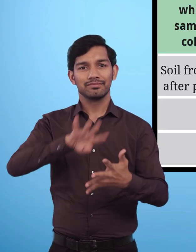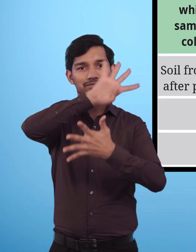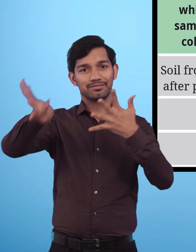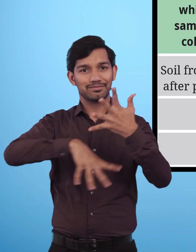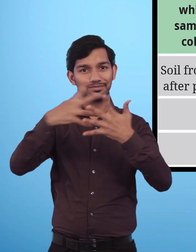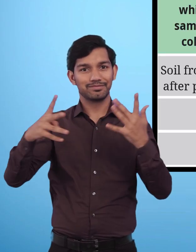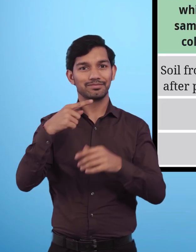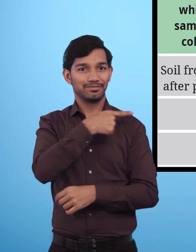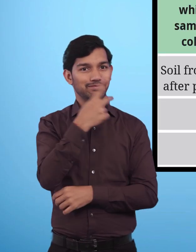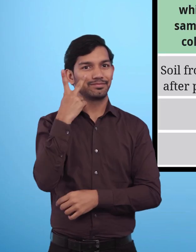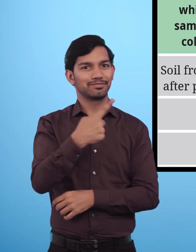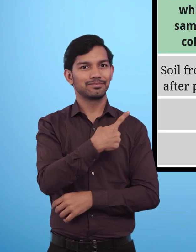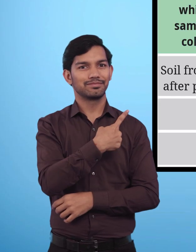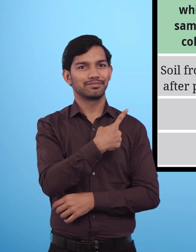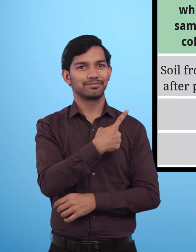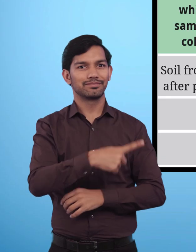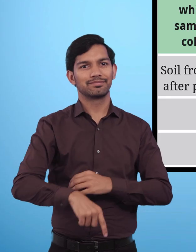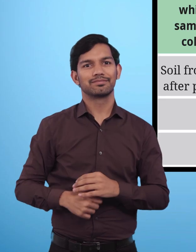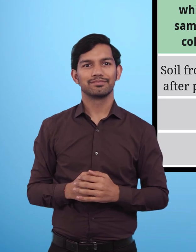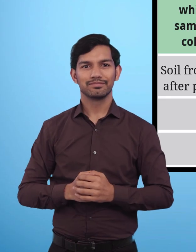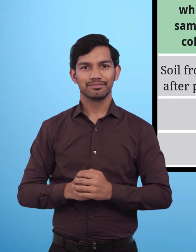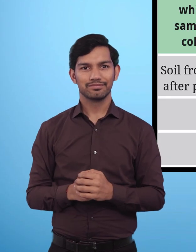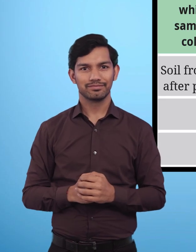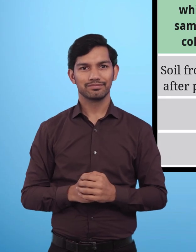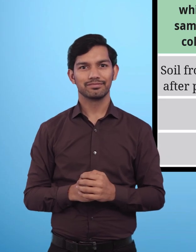Table 11.2 Soil Samples.